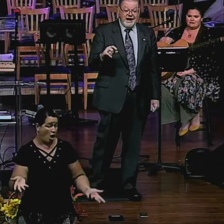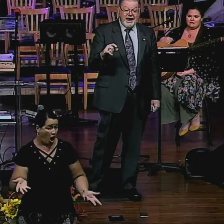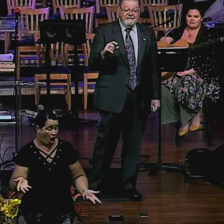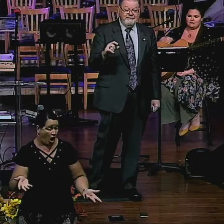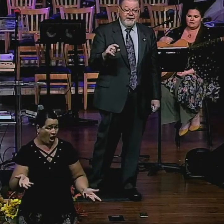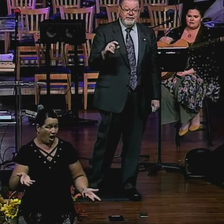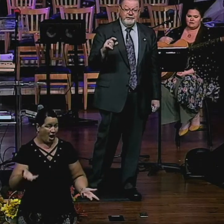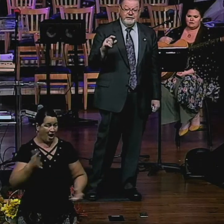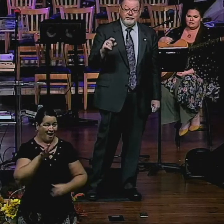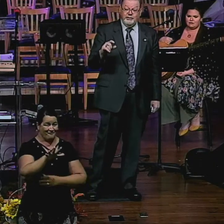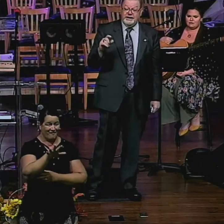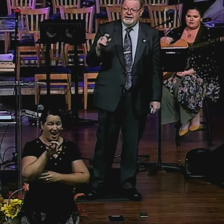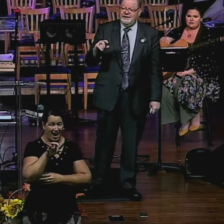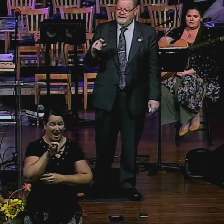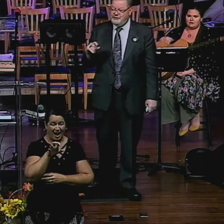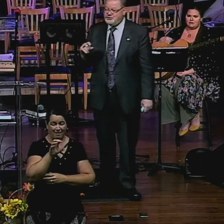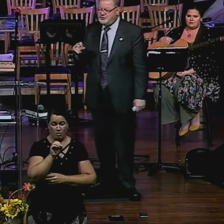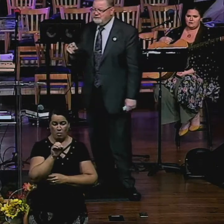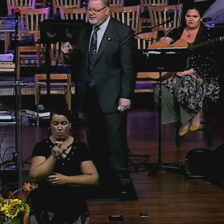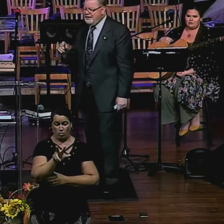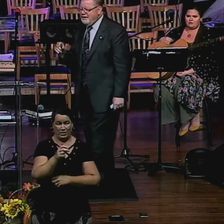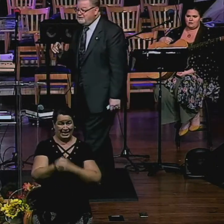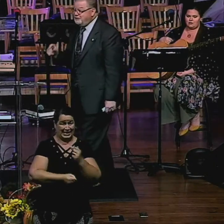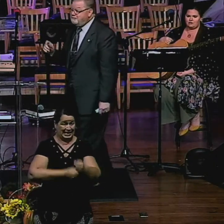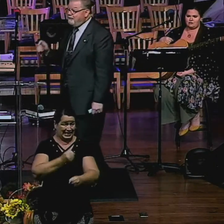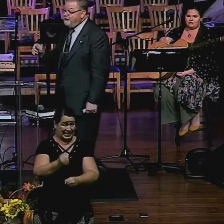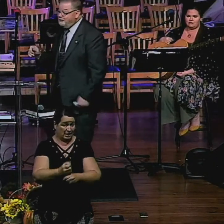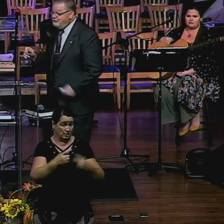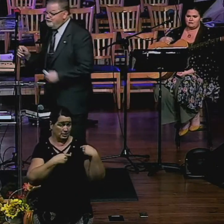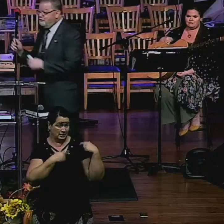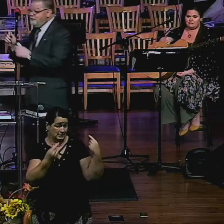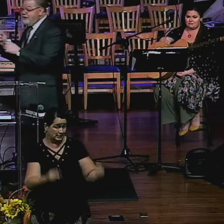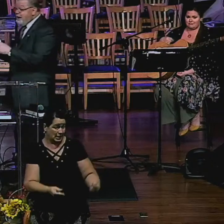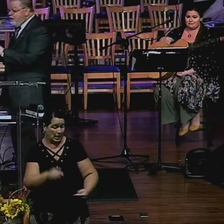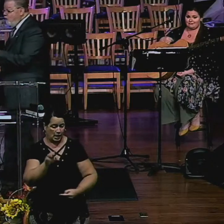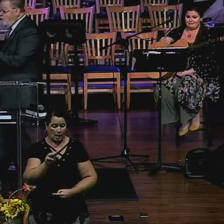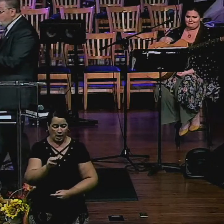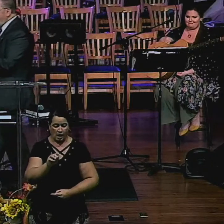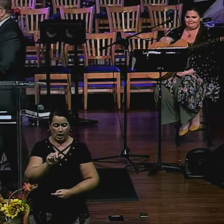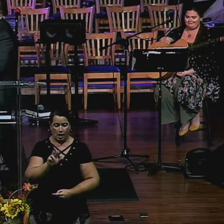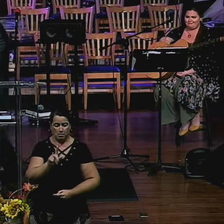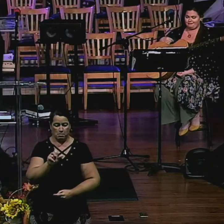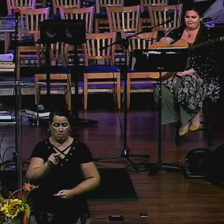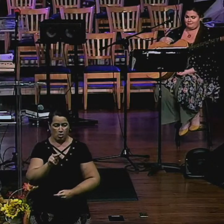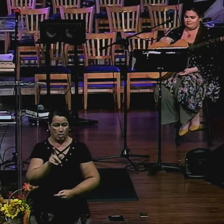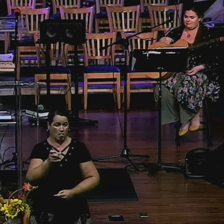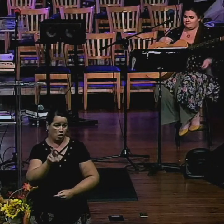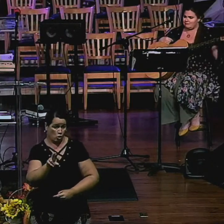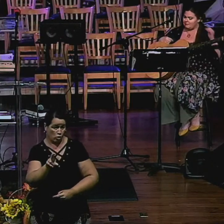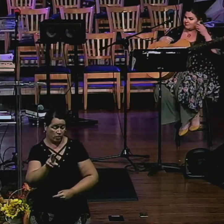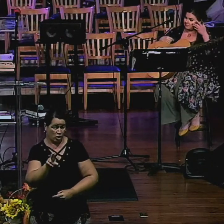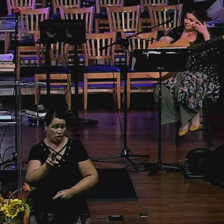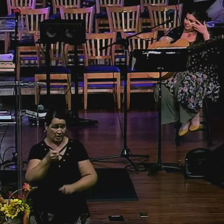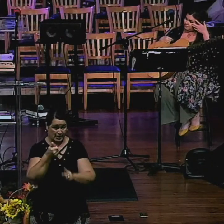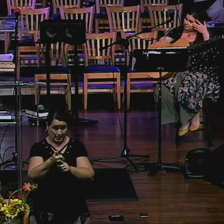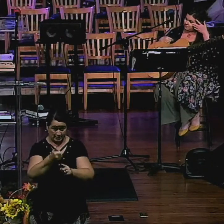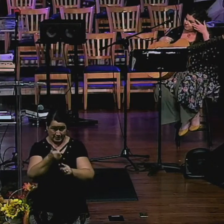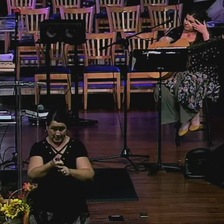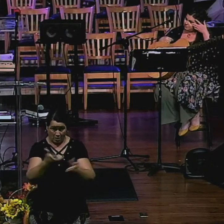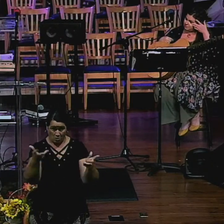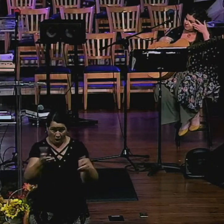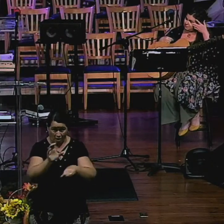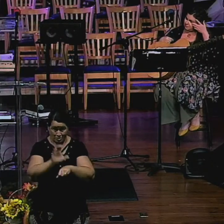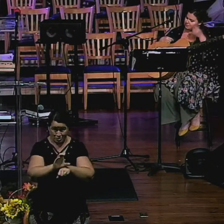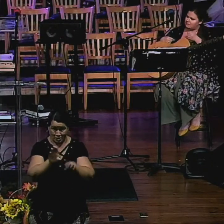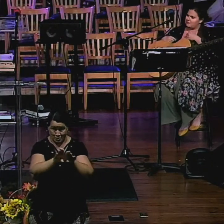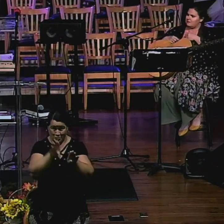was 503 years since Martin Luther nailed to the church door